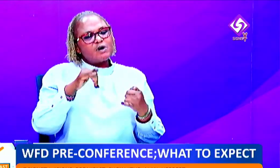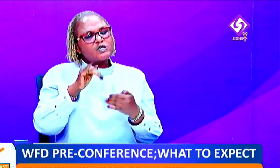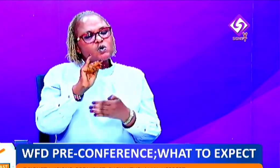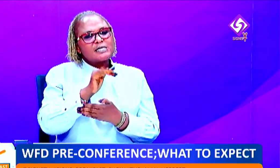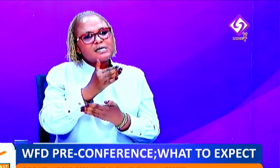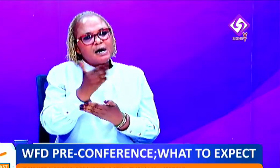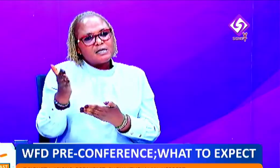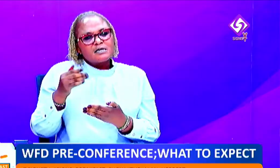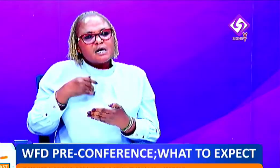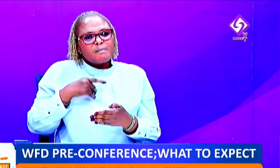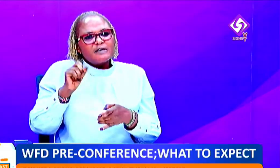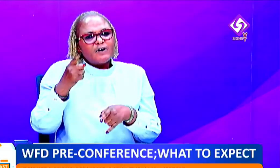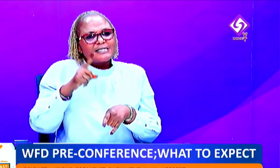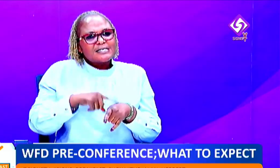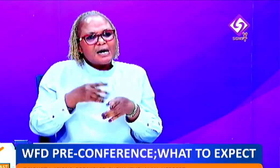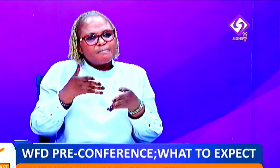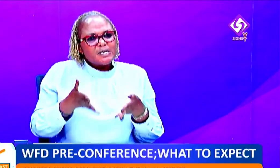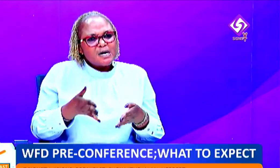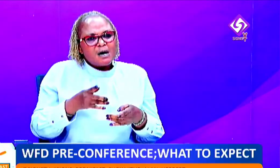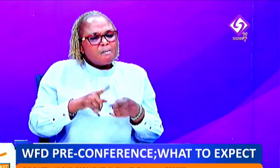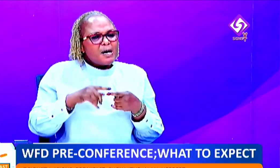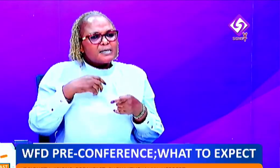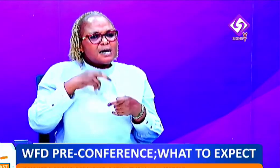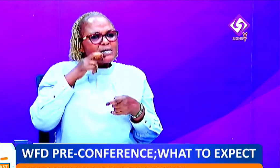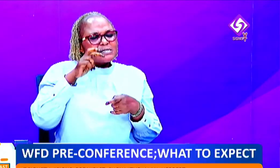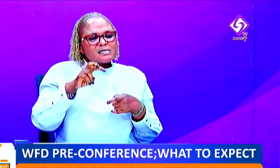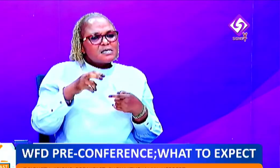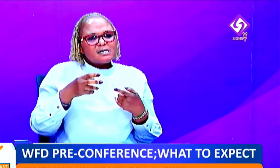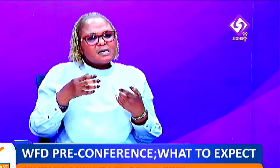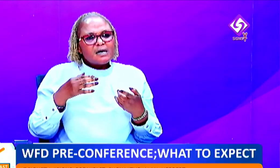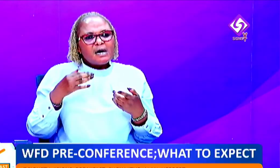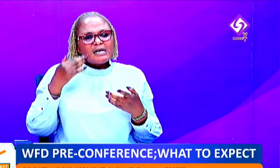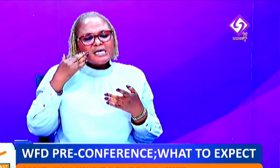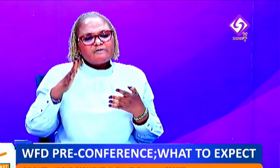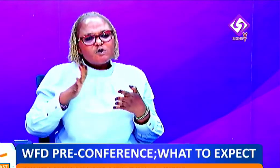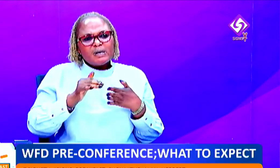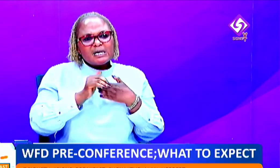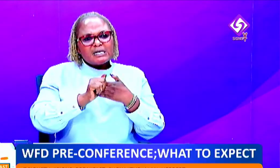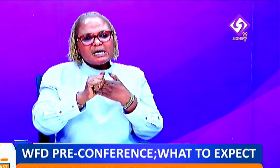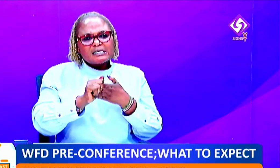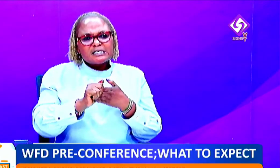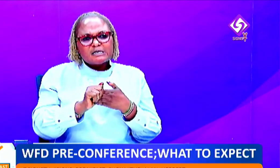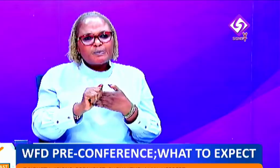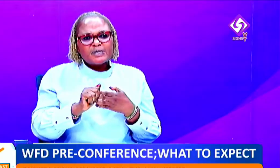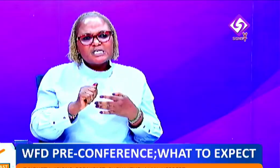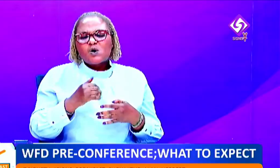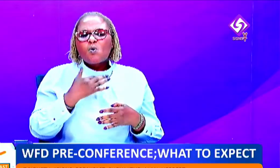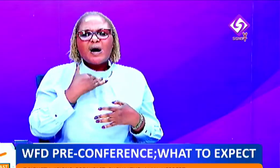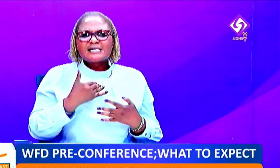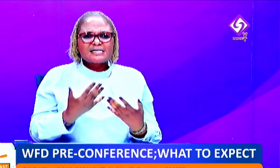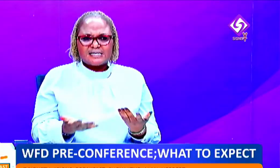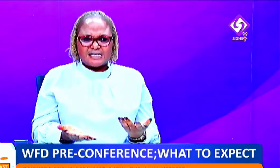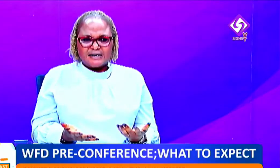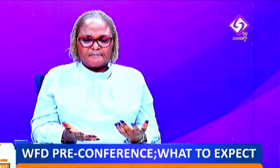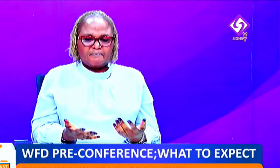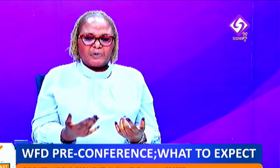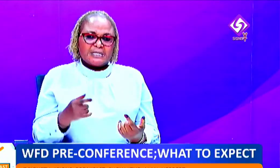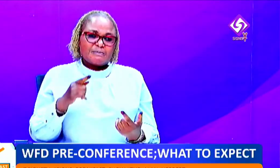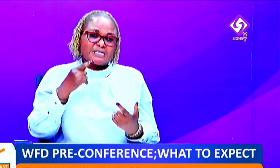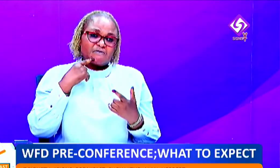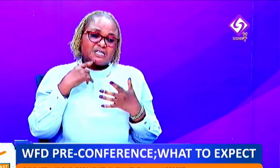the vice chairperson being a woman, that is, I know my issues are articulated in that space. But I did not see any deaf women in